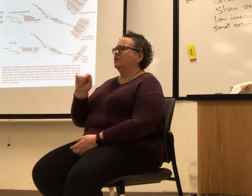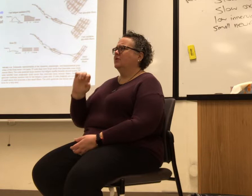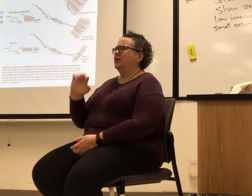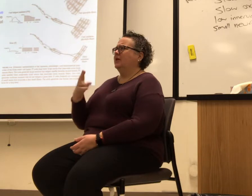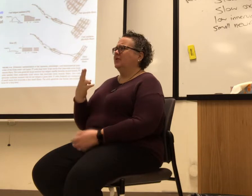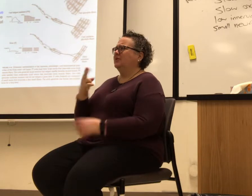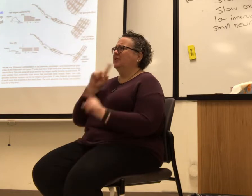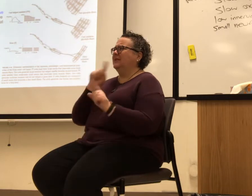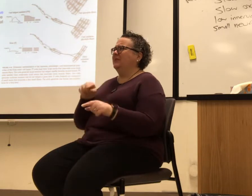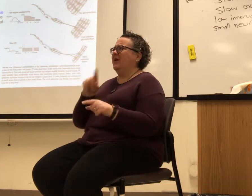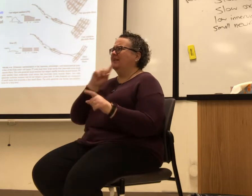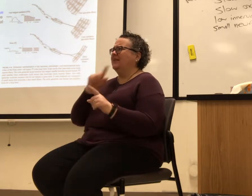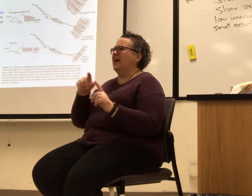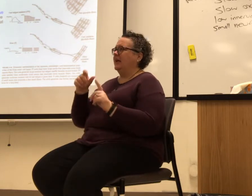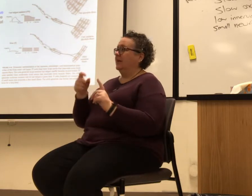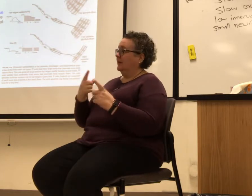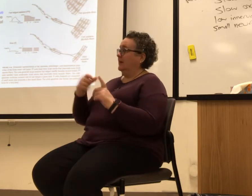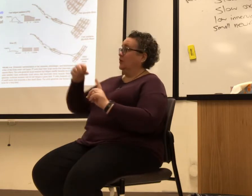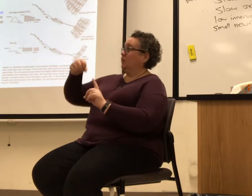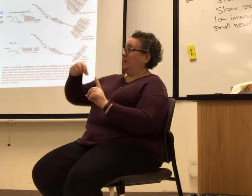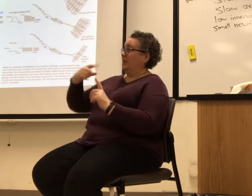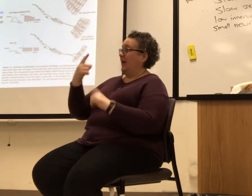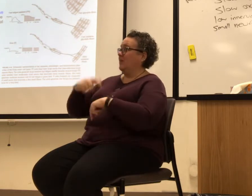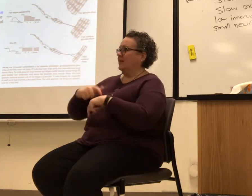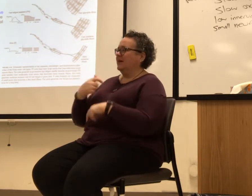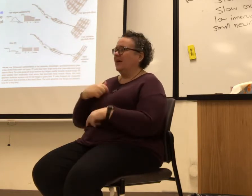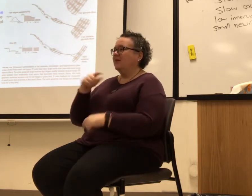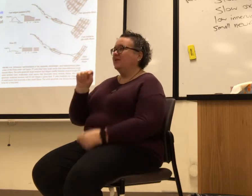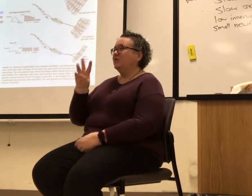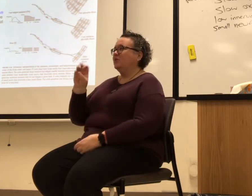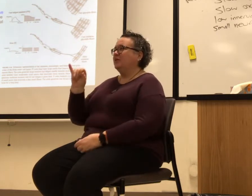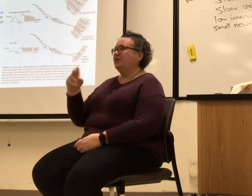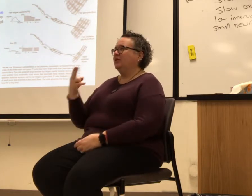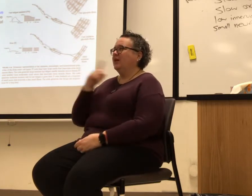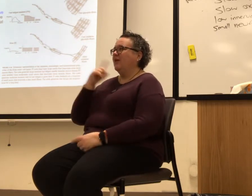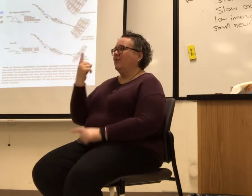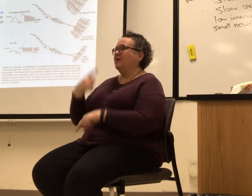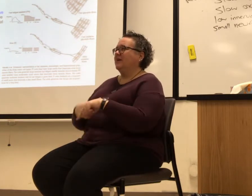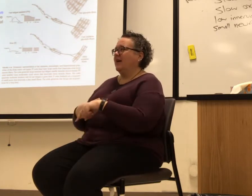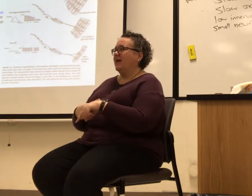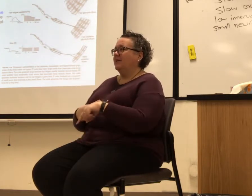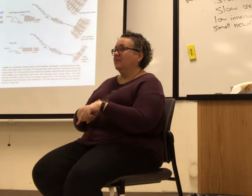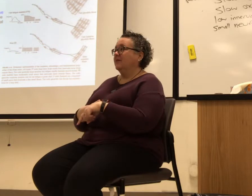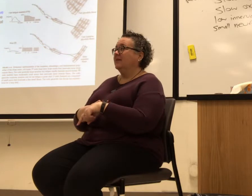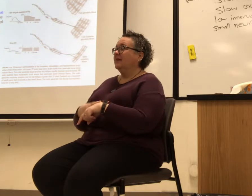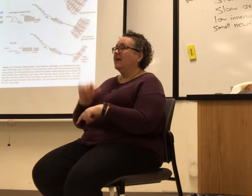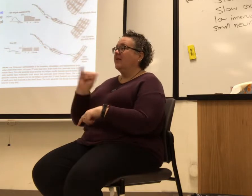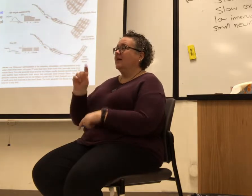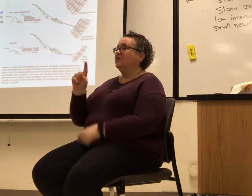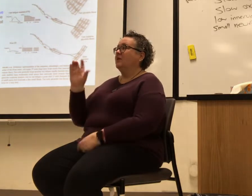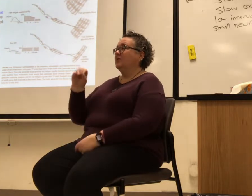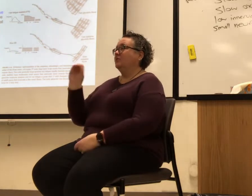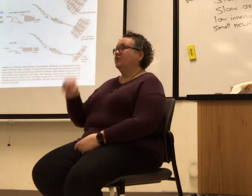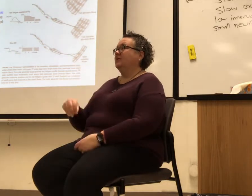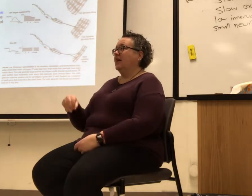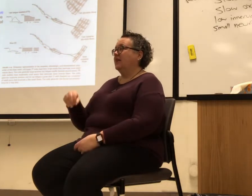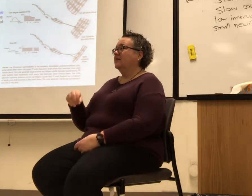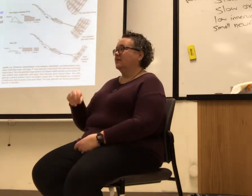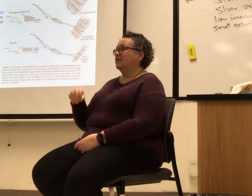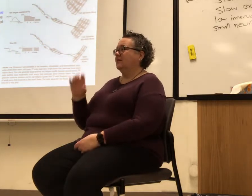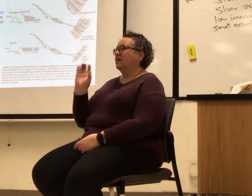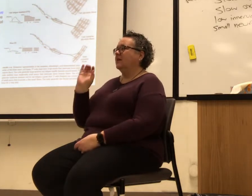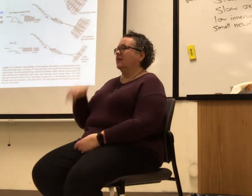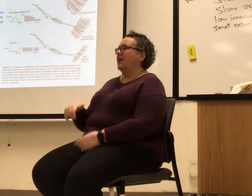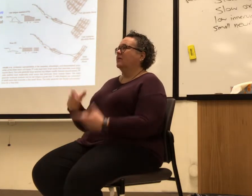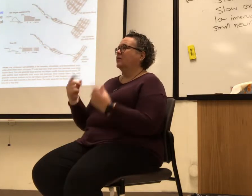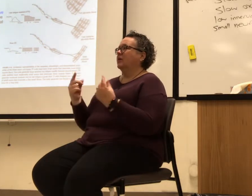This is twitching at one time. And whatever that value is, that's 100%. Okay, that's what it